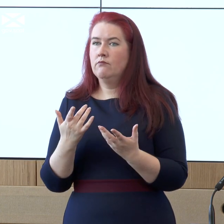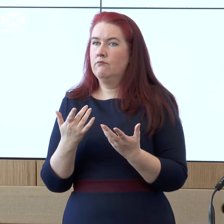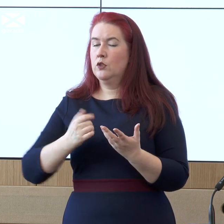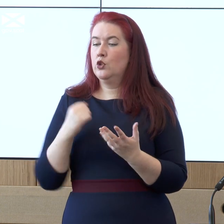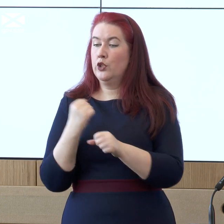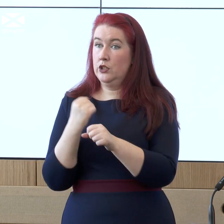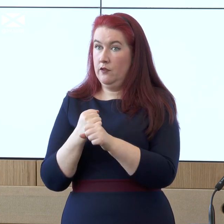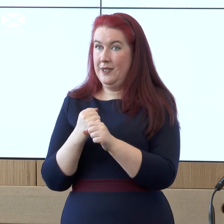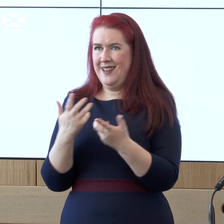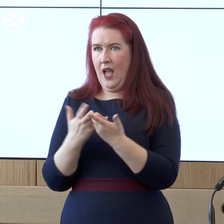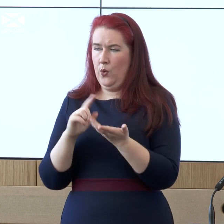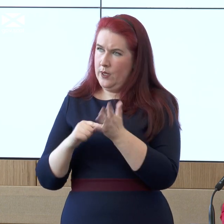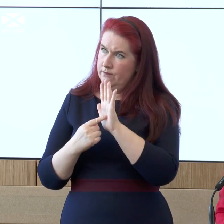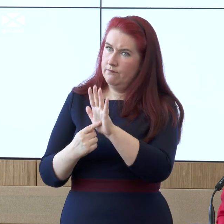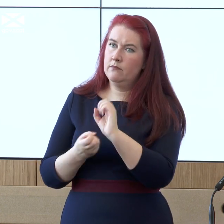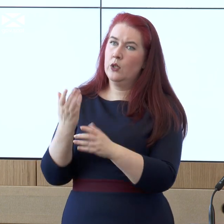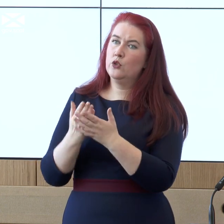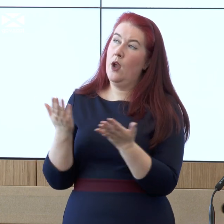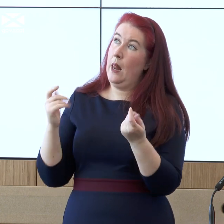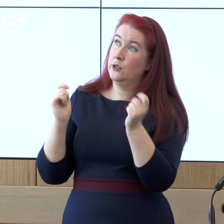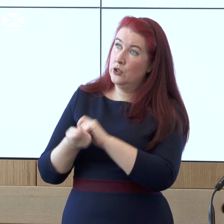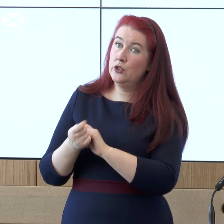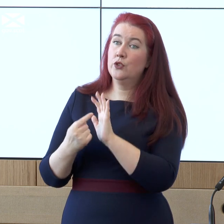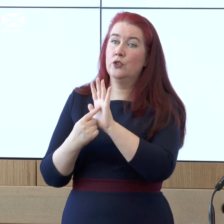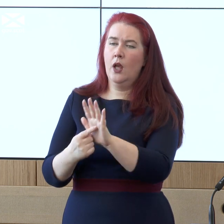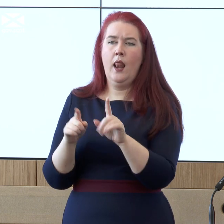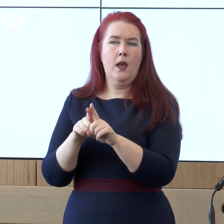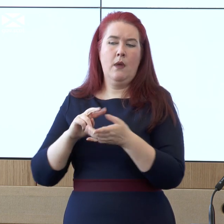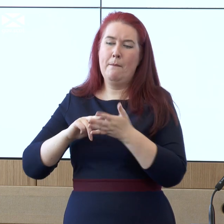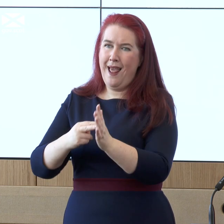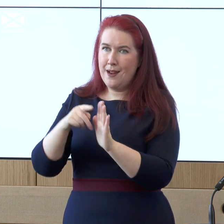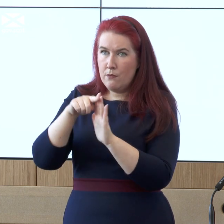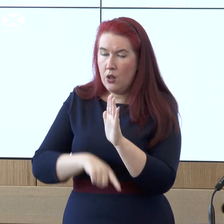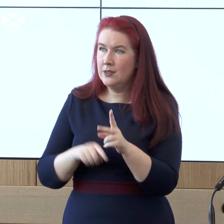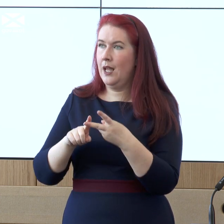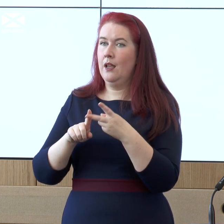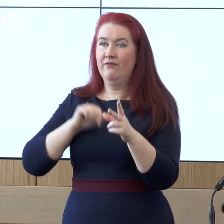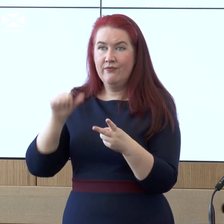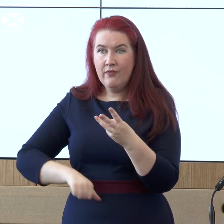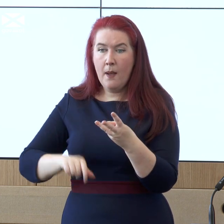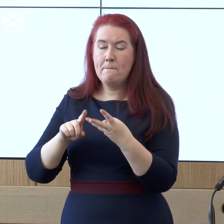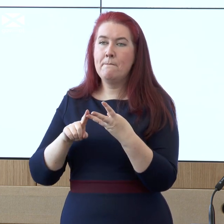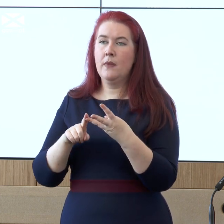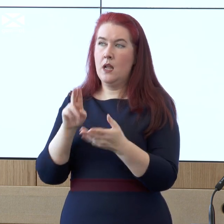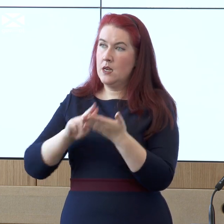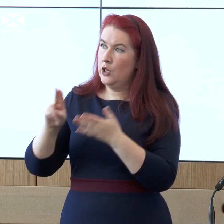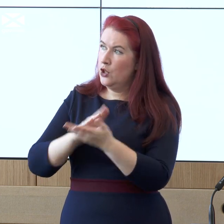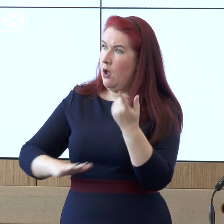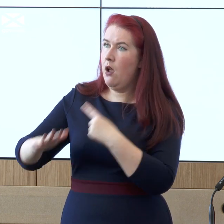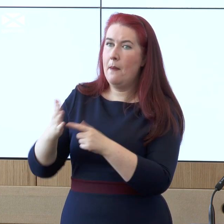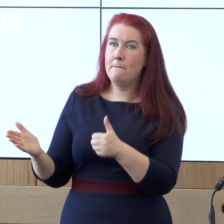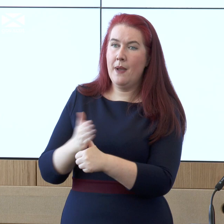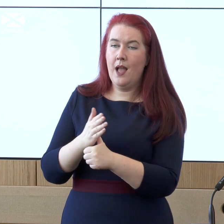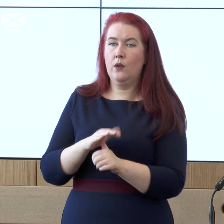put the climate front and centre. That will include planning policy, agriculture, nature restoration, wave and tidal